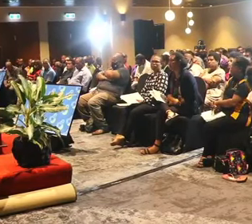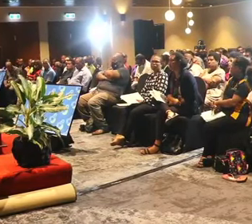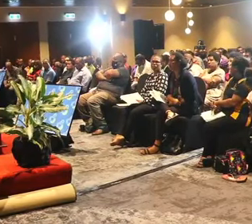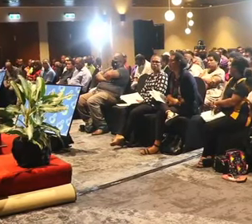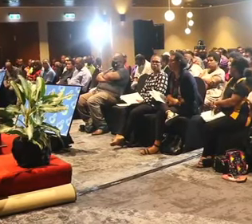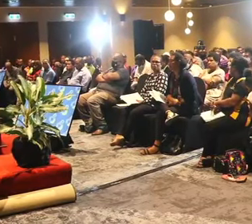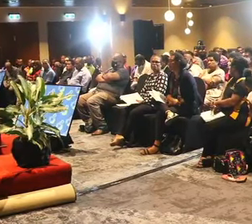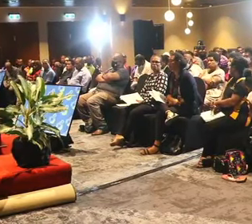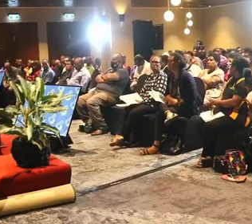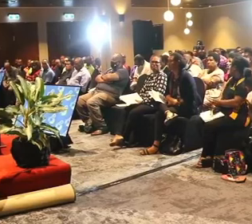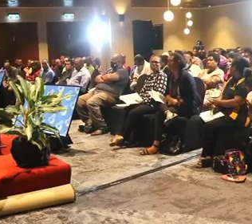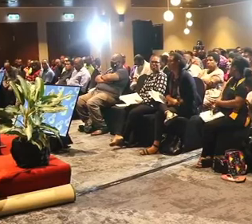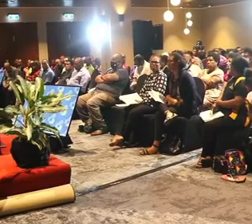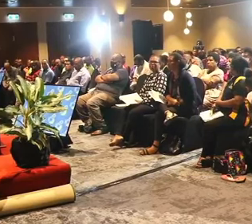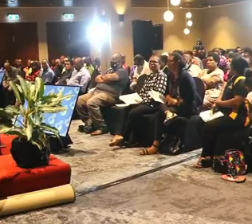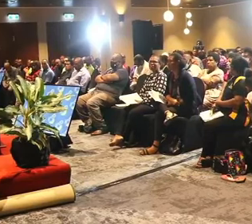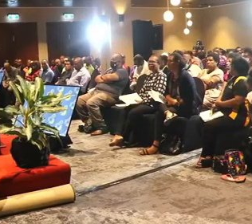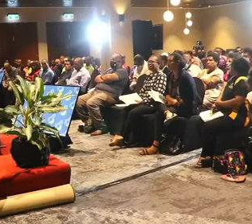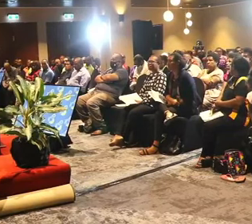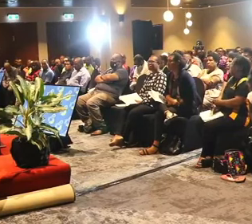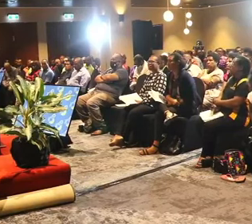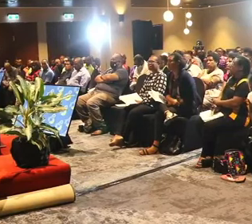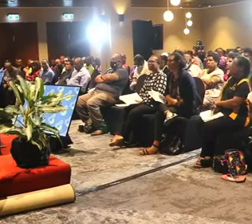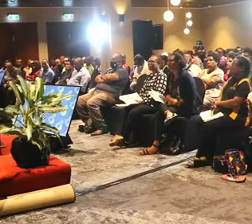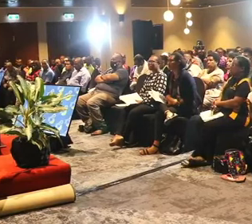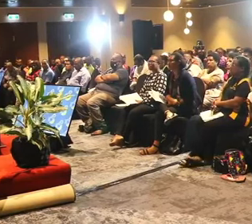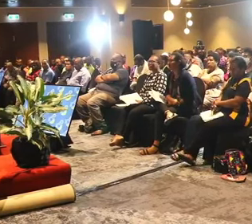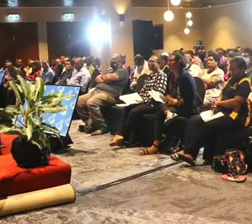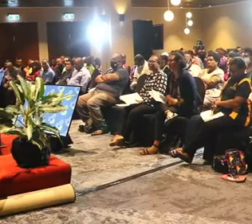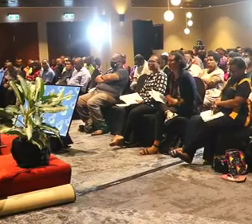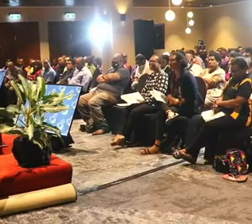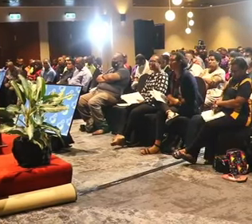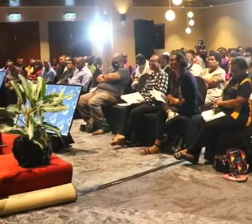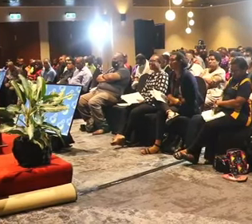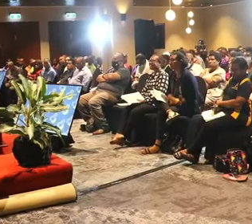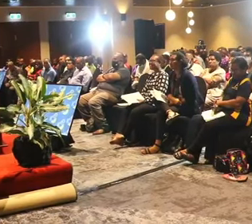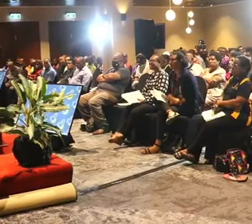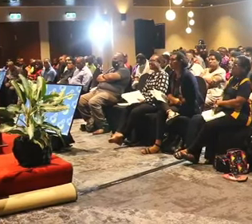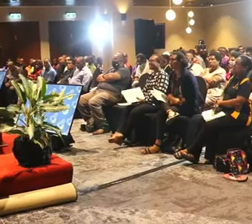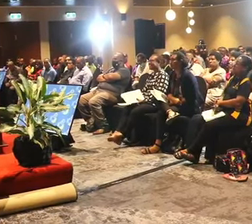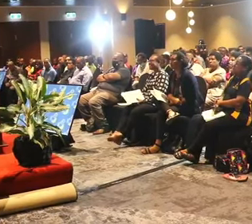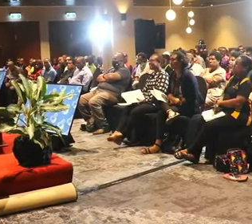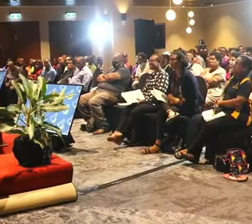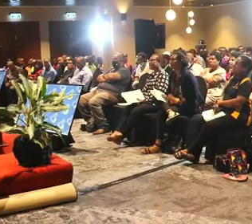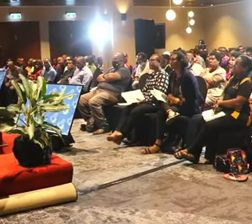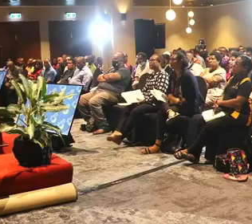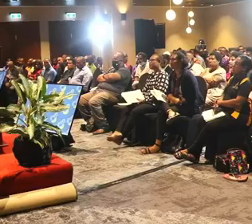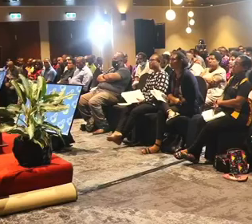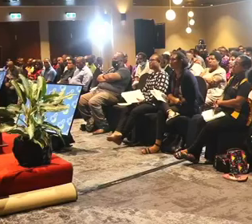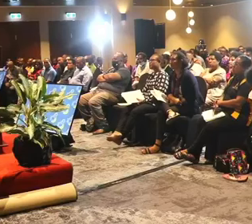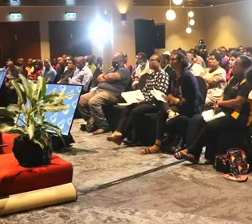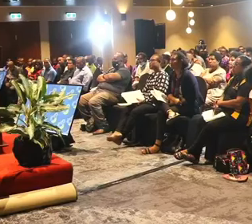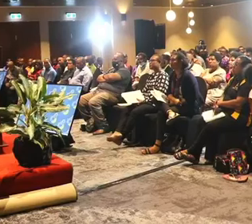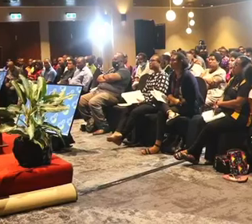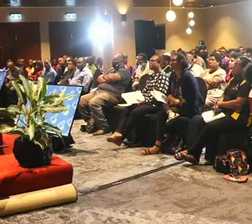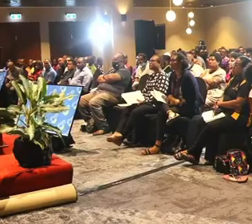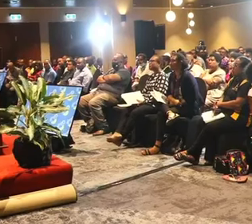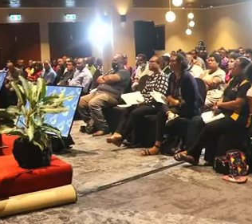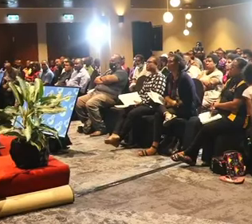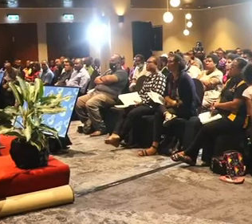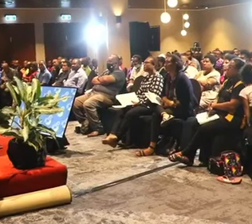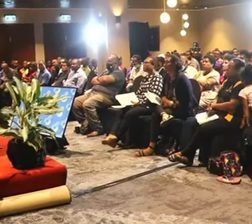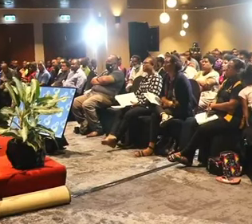your part. Thank you. If you could try to deliberate and elaborate on the part. Thank you. Thank you. I'll just simply answer it this way. You